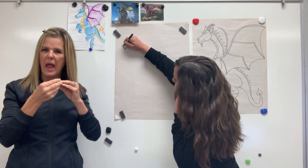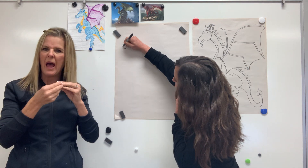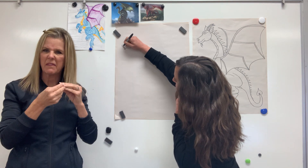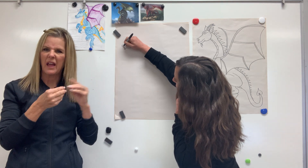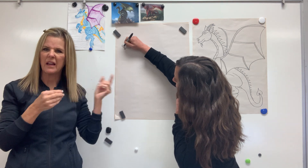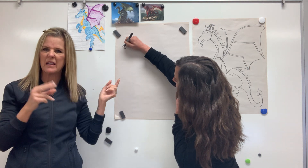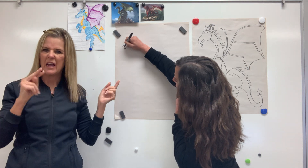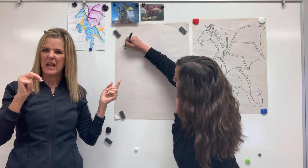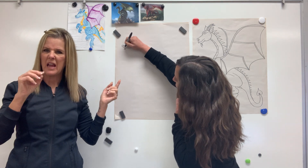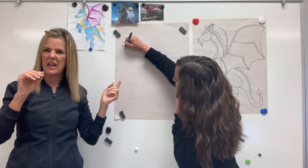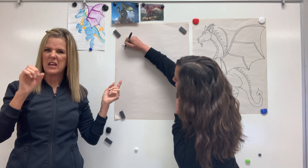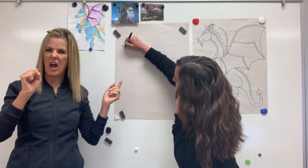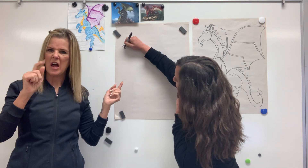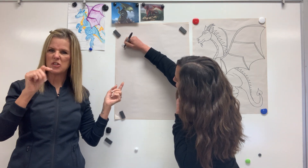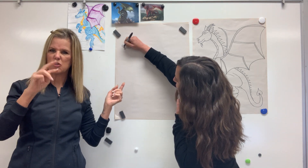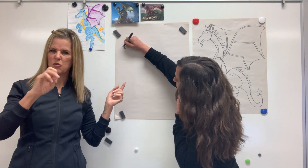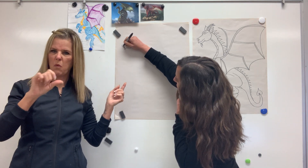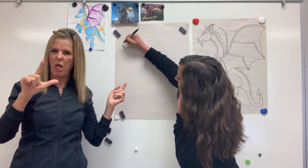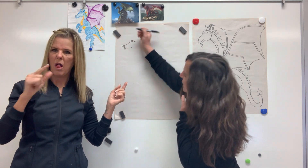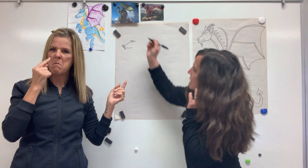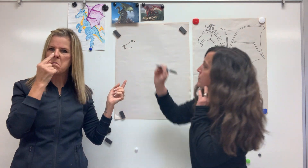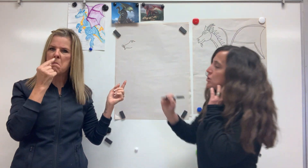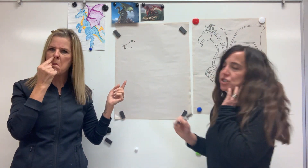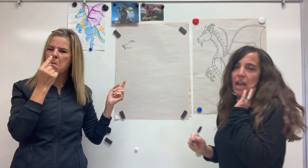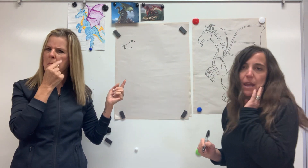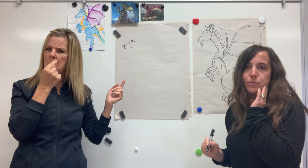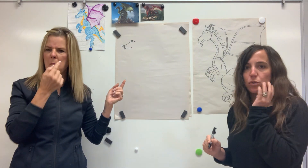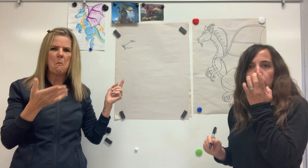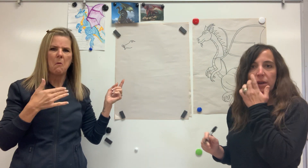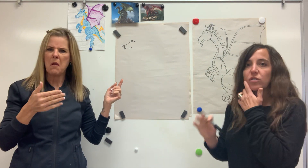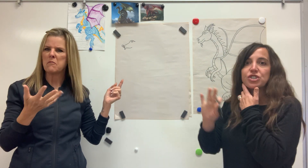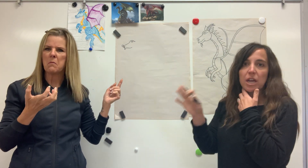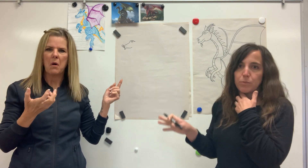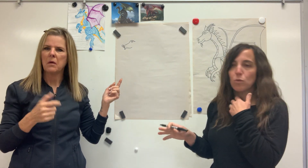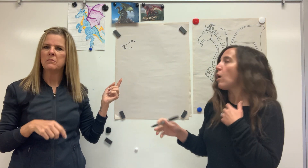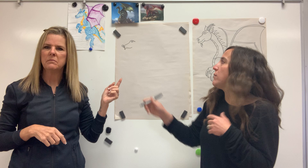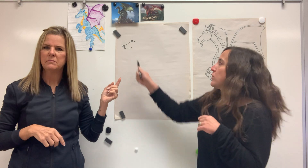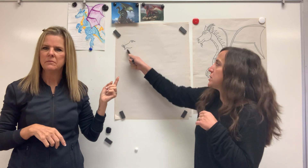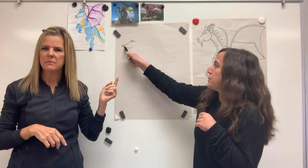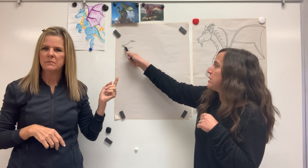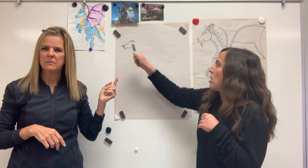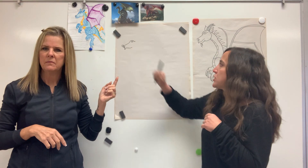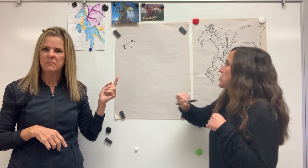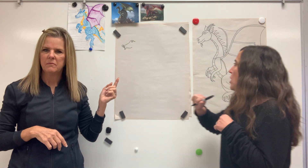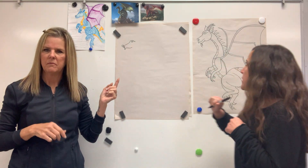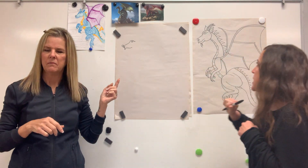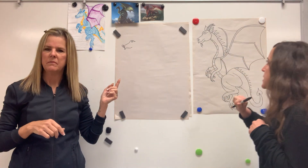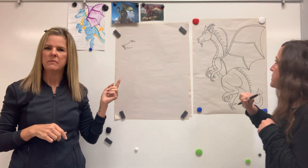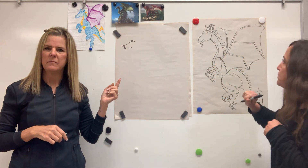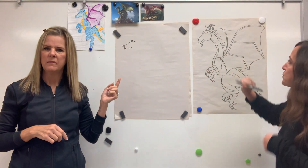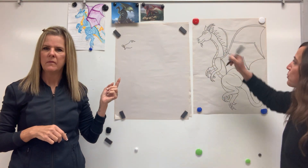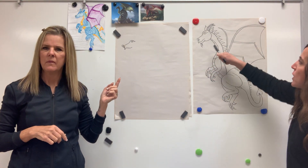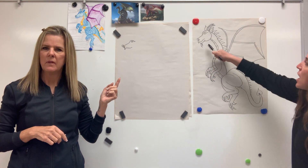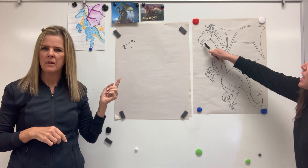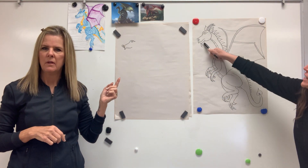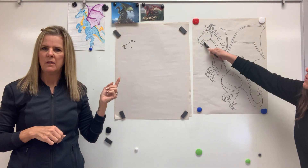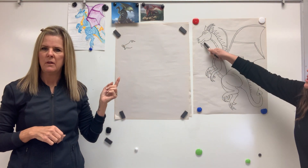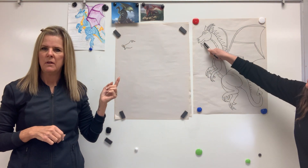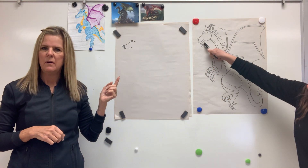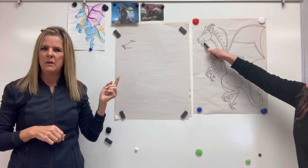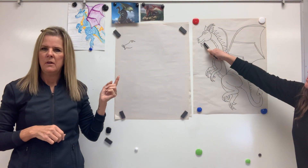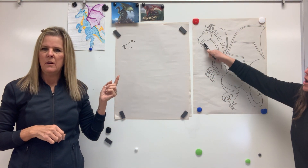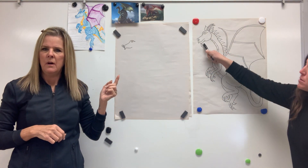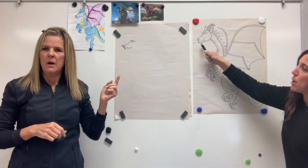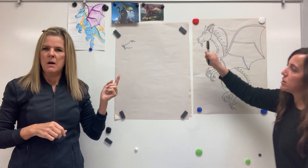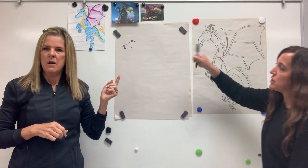big nostril. You can make it a curve line, you can make it kidney bean shaped or whatever shape you want for his big nostril on the end. Now